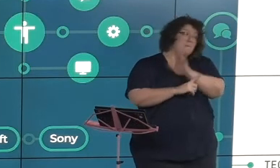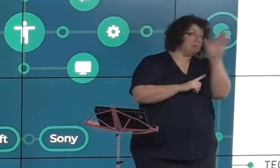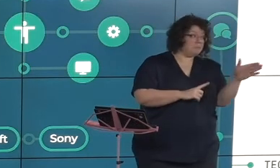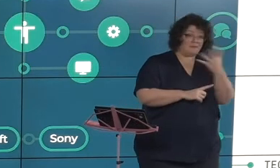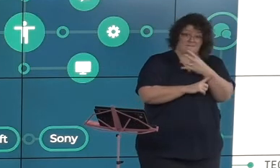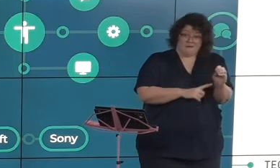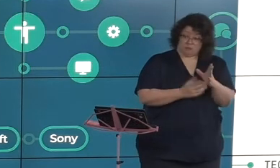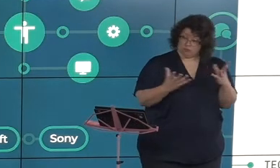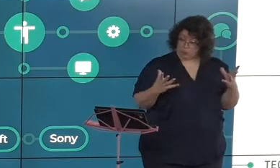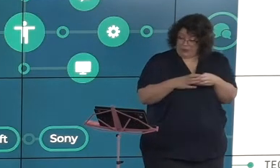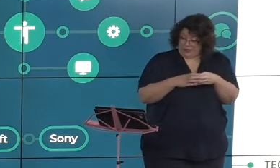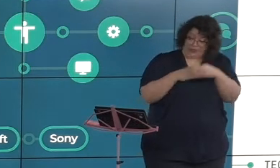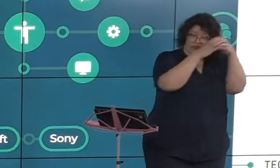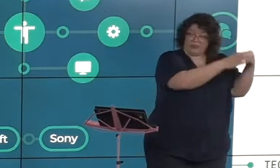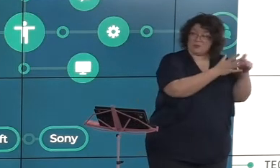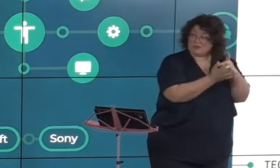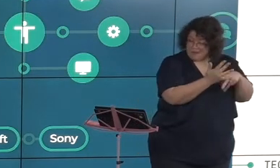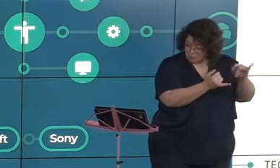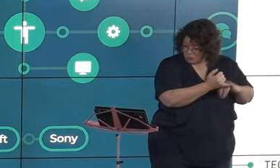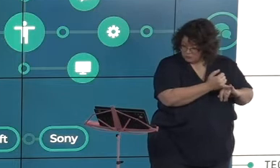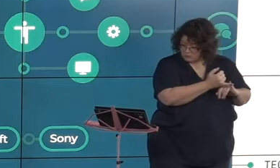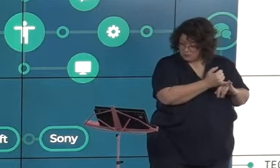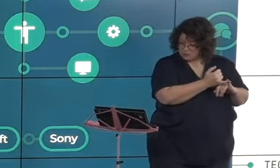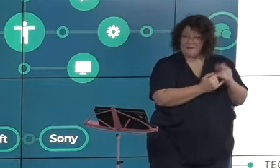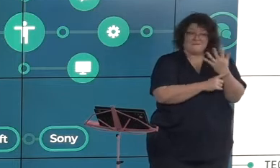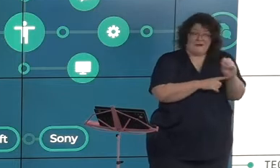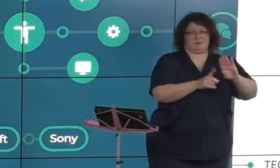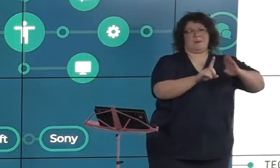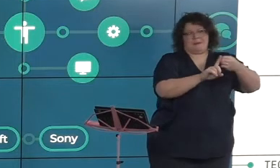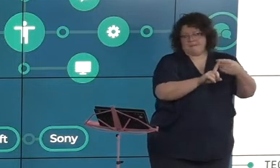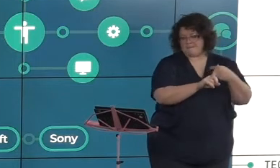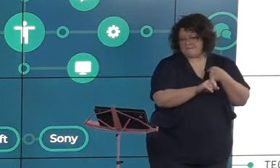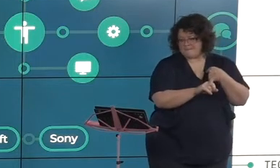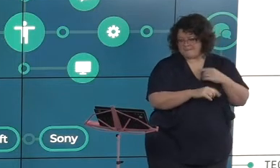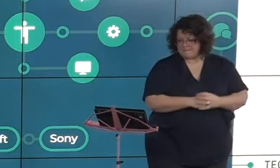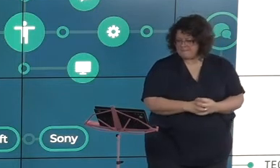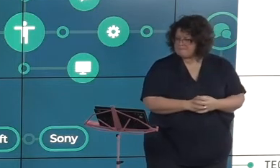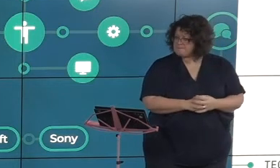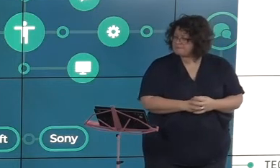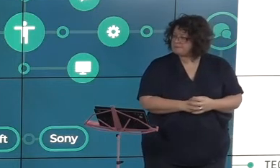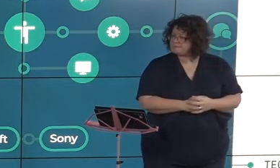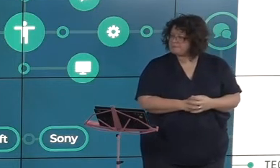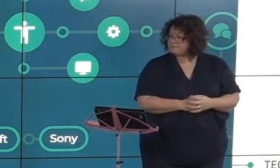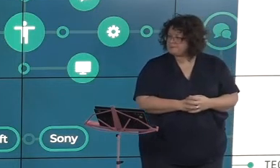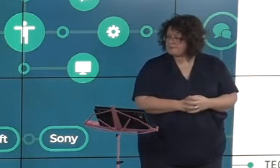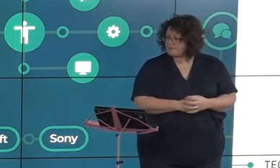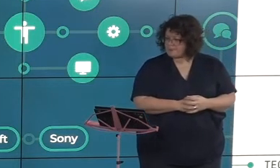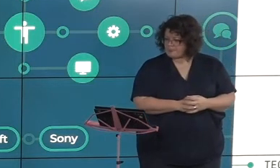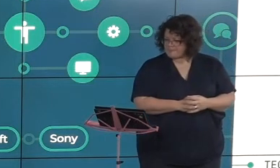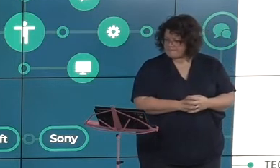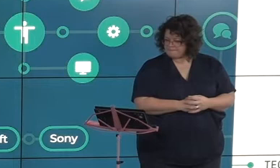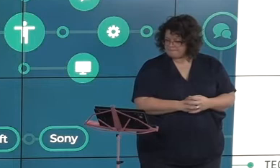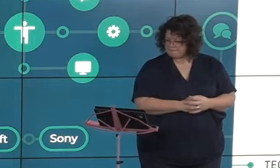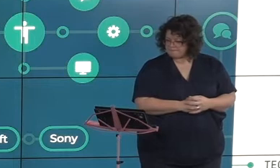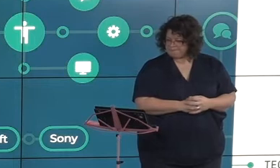And we did it collaborating with 85 friends around the world, 8 expert partners, and it's global. From Japan to America to